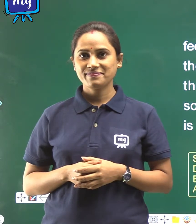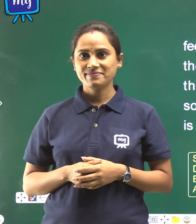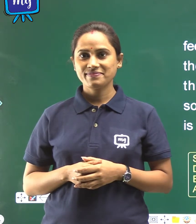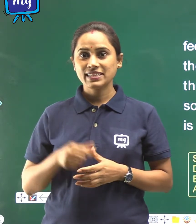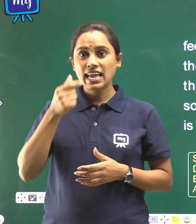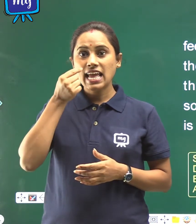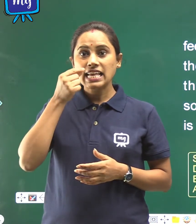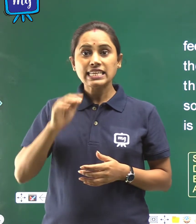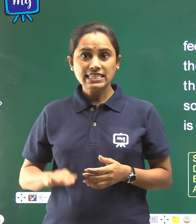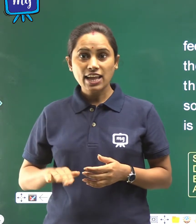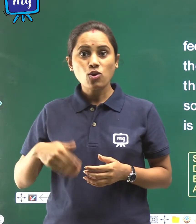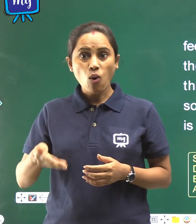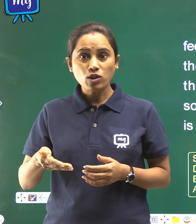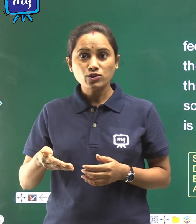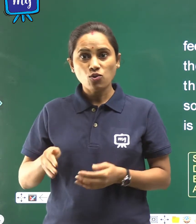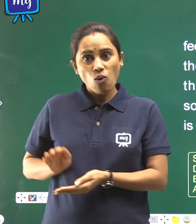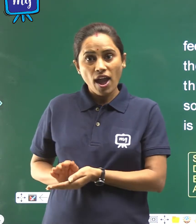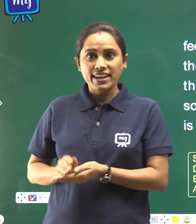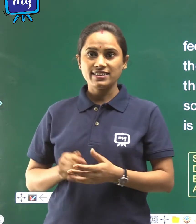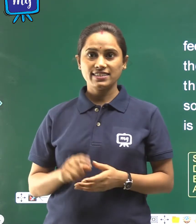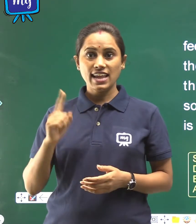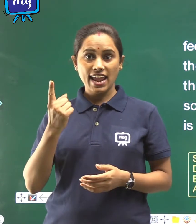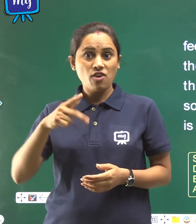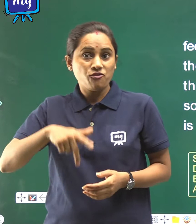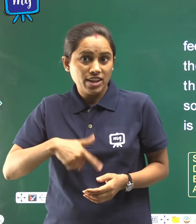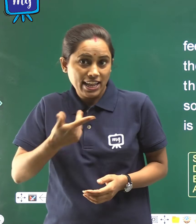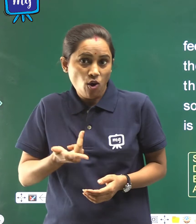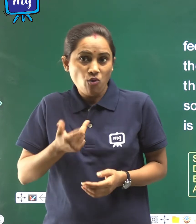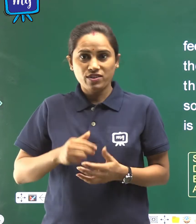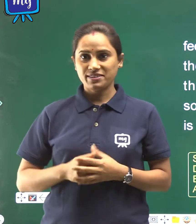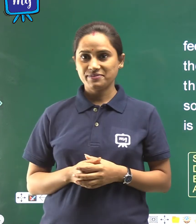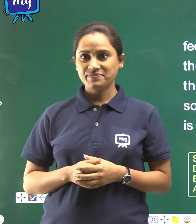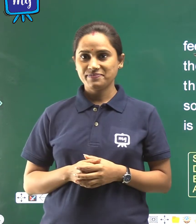Son also had a feeling of